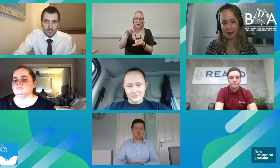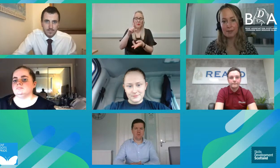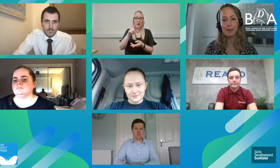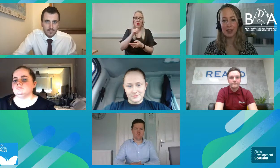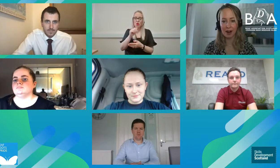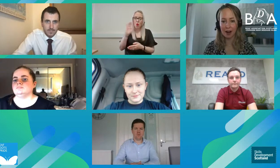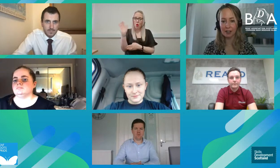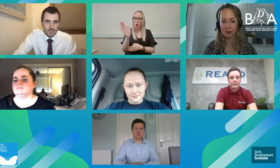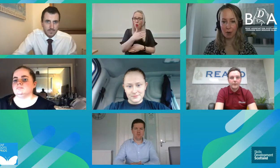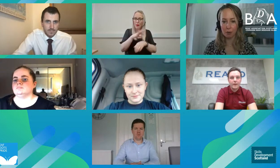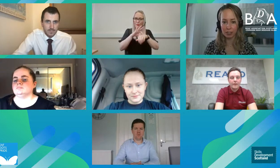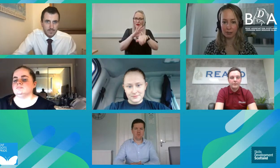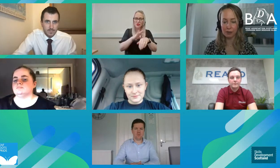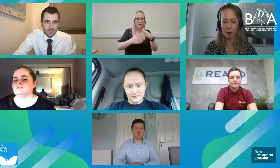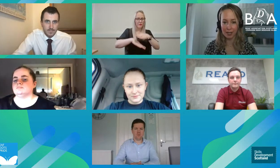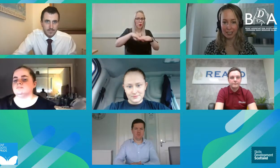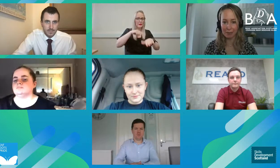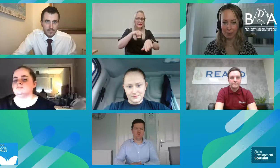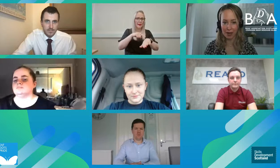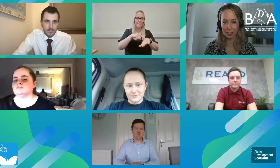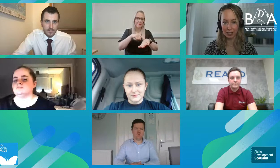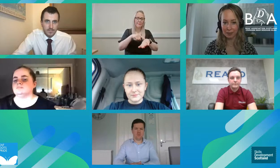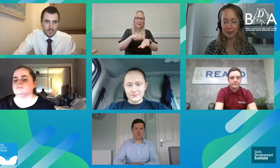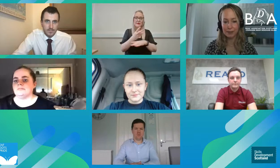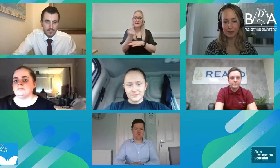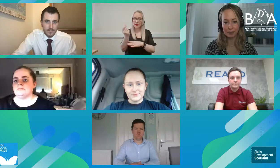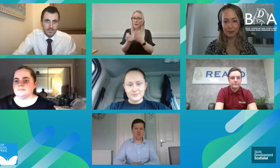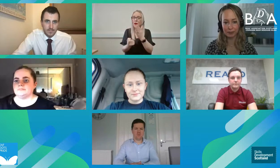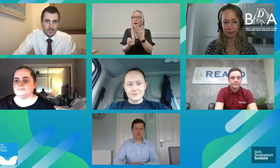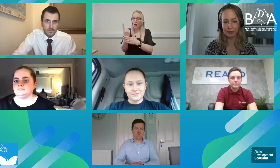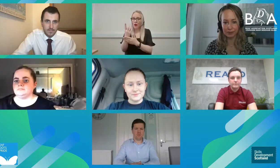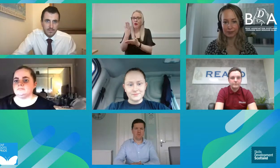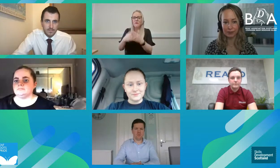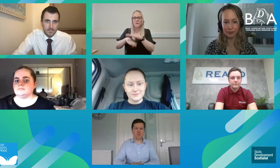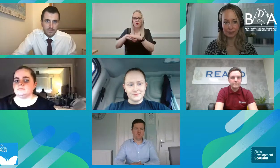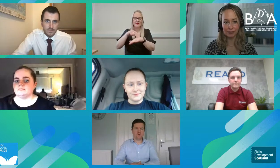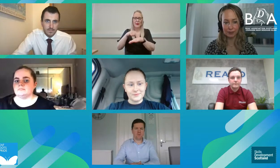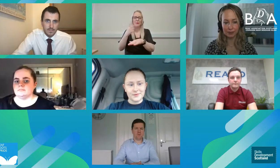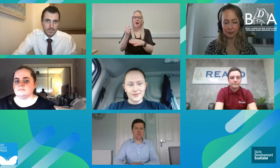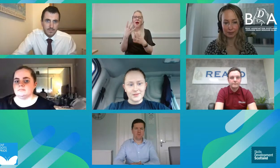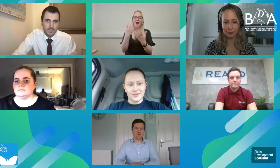are, but there are some options for part-time apprenticeships.